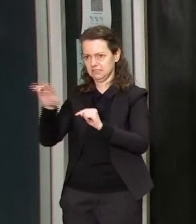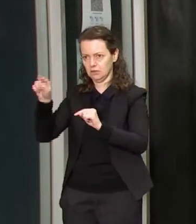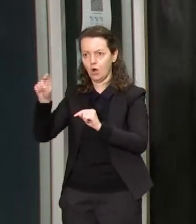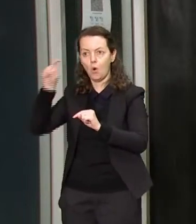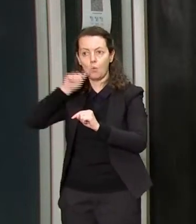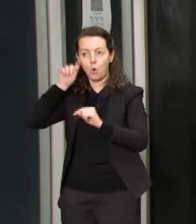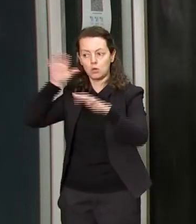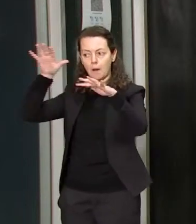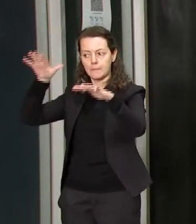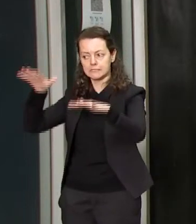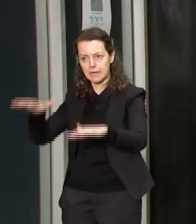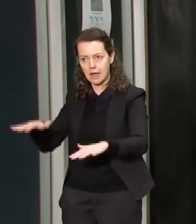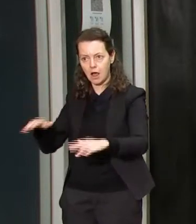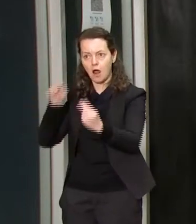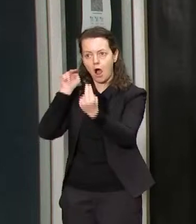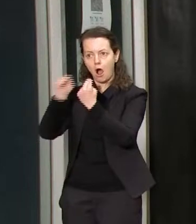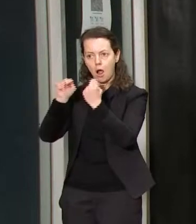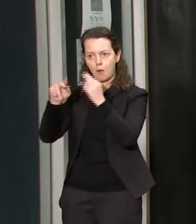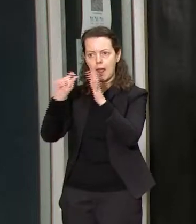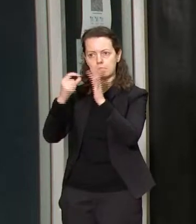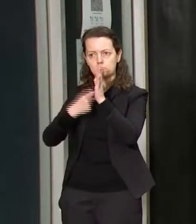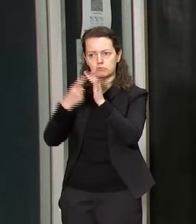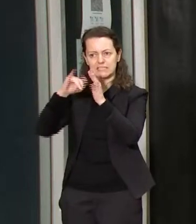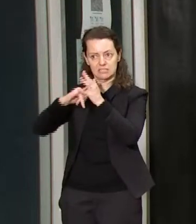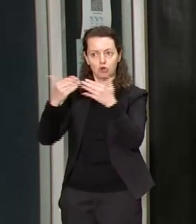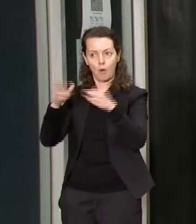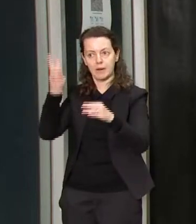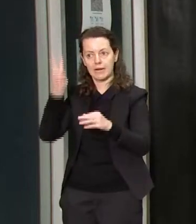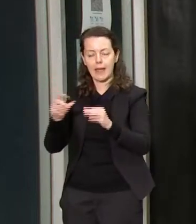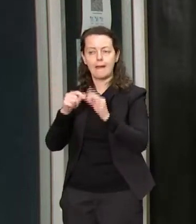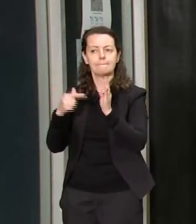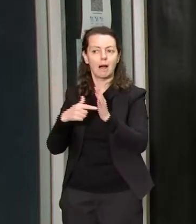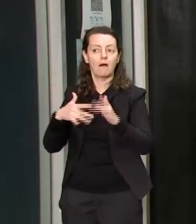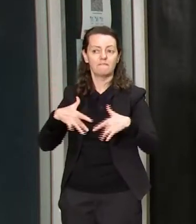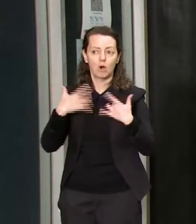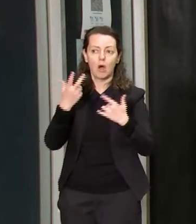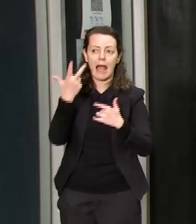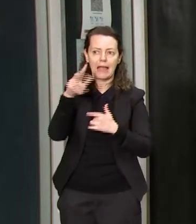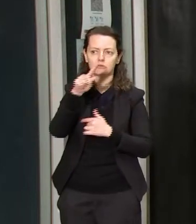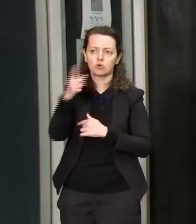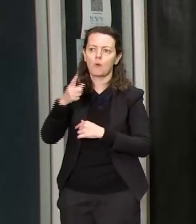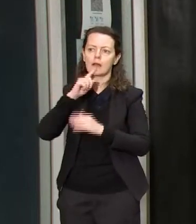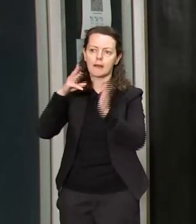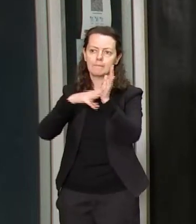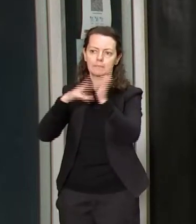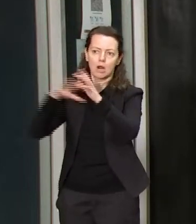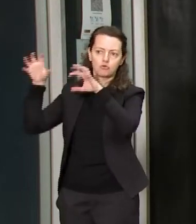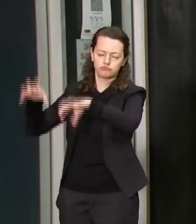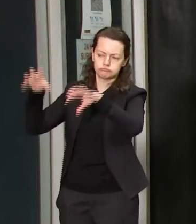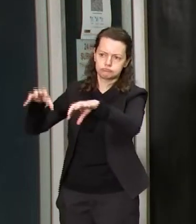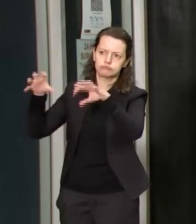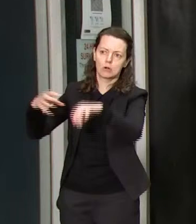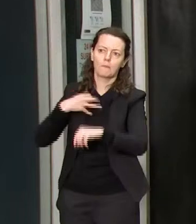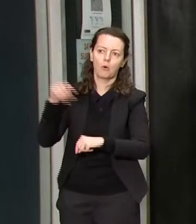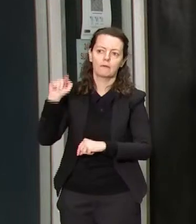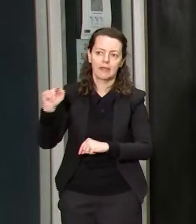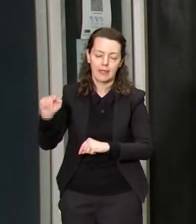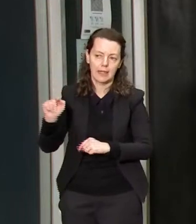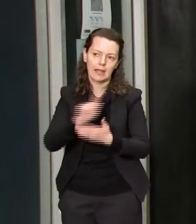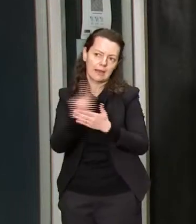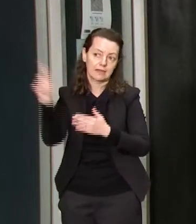Highway has reopened, we are expecting to see another 80 to 100 millimetres of rain over the Traralgon catchment later